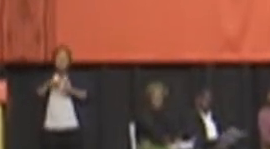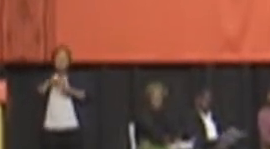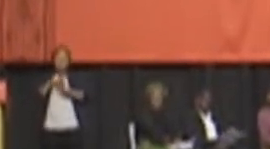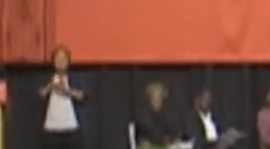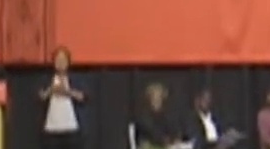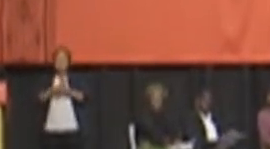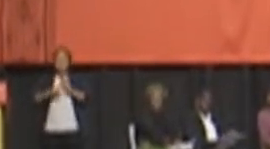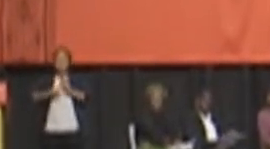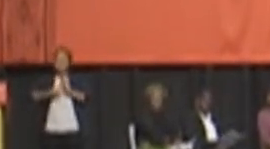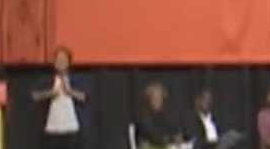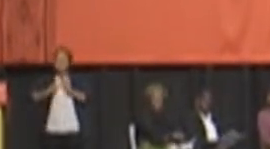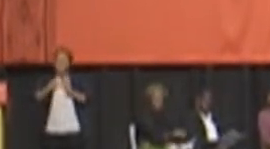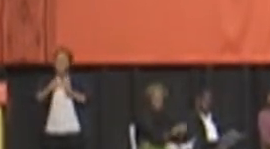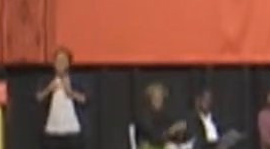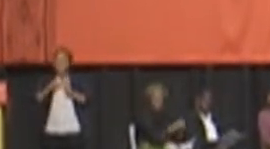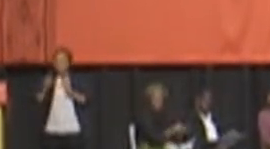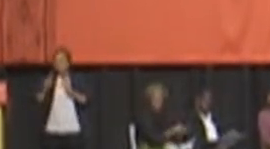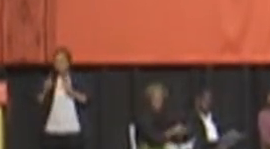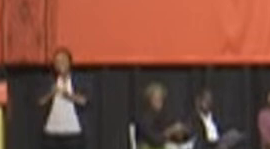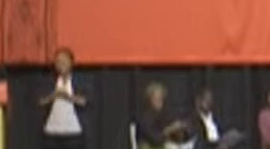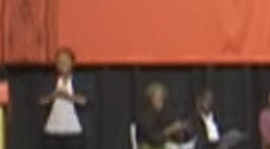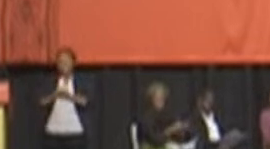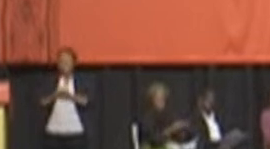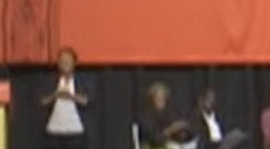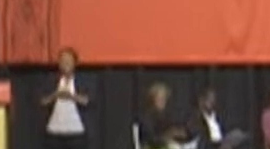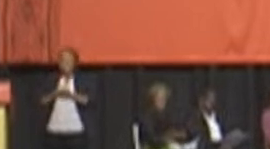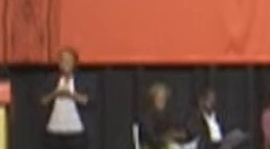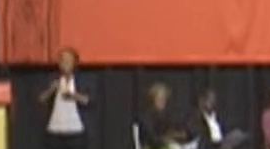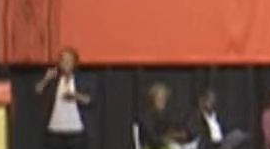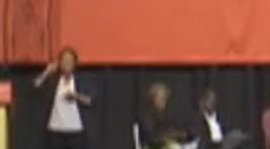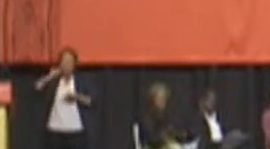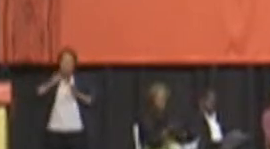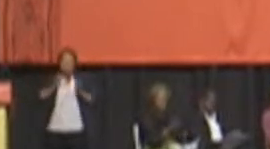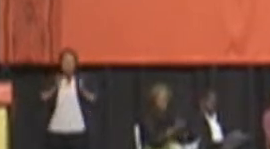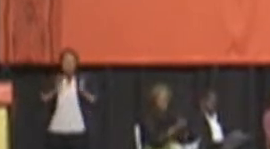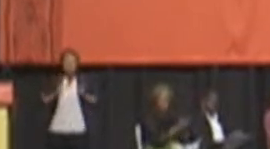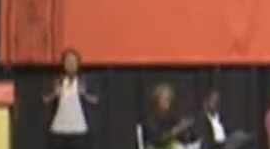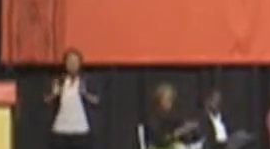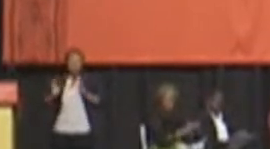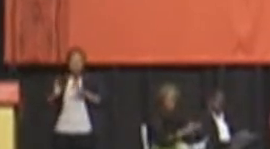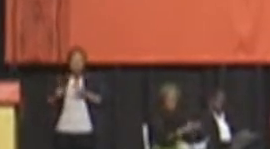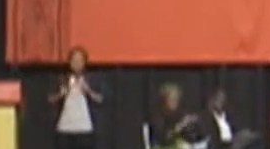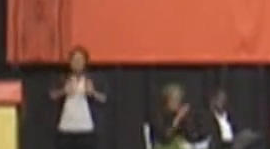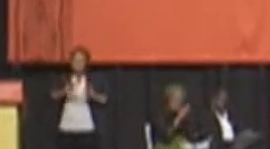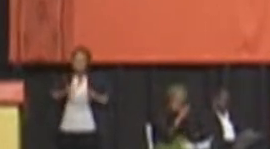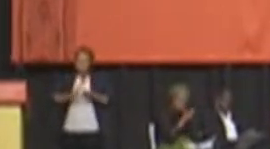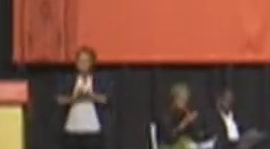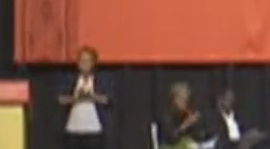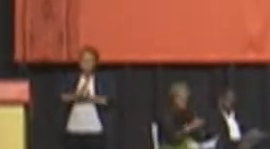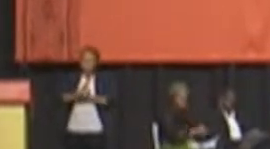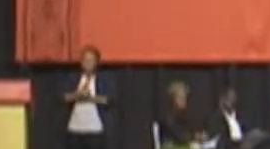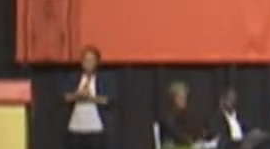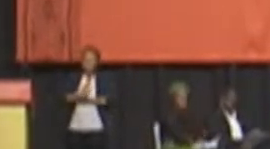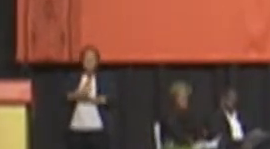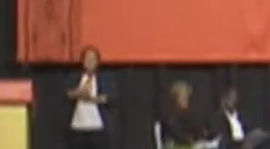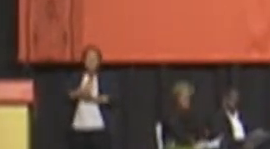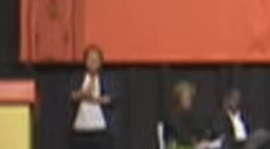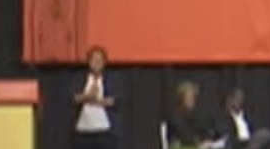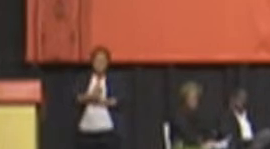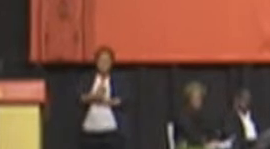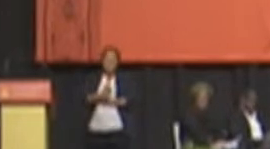when we say children have these rights at a certain age but overlook certain other, is the lack of clarity the